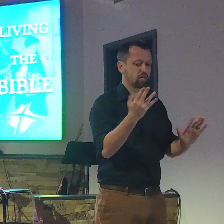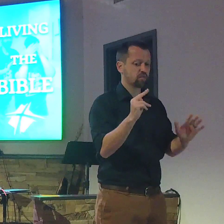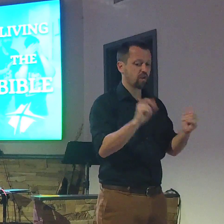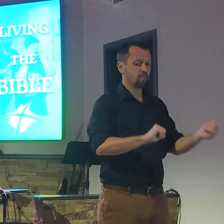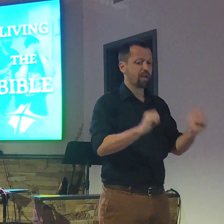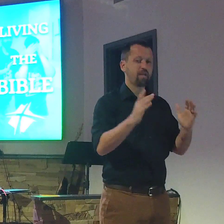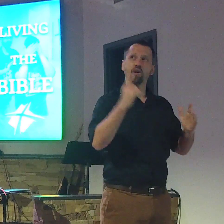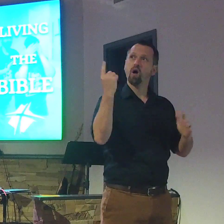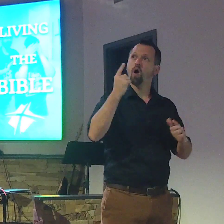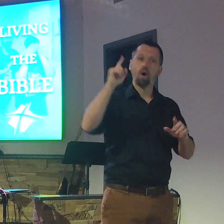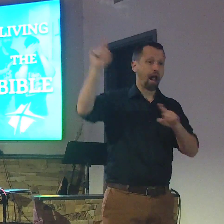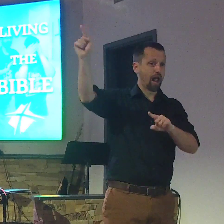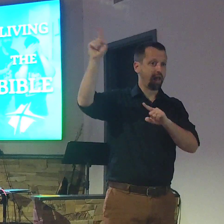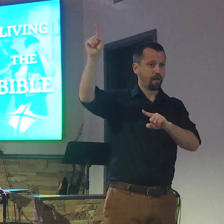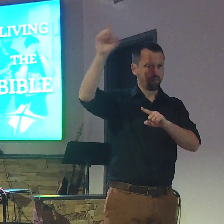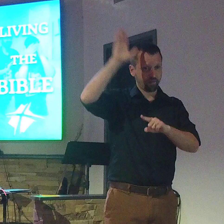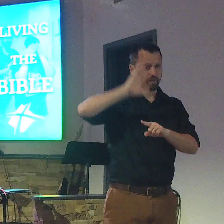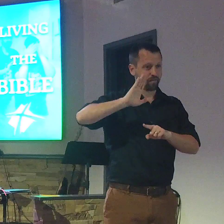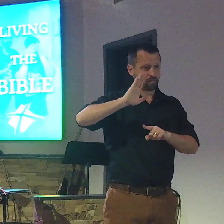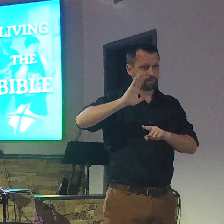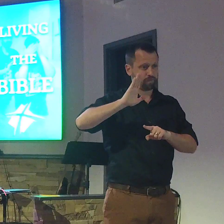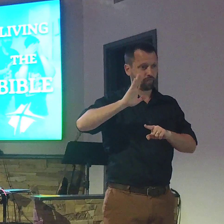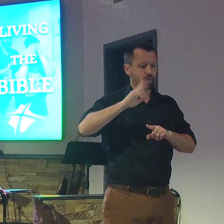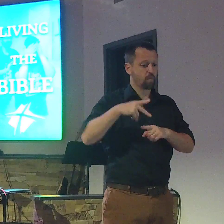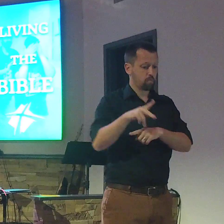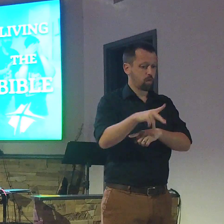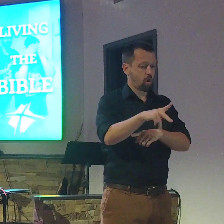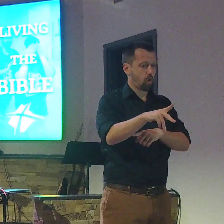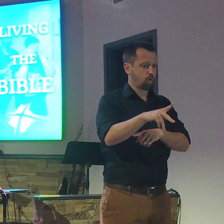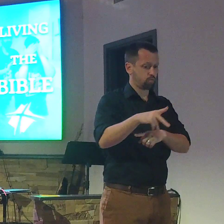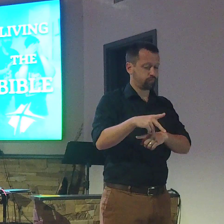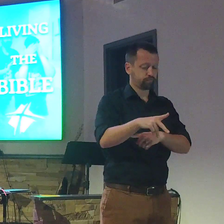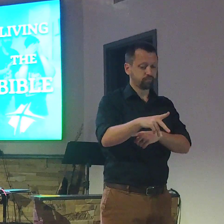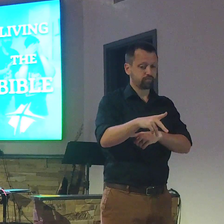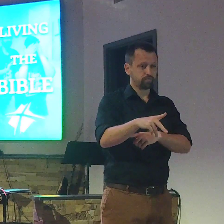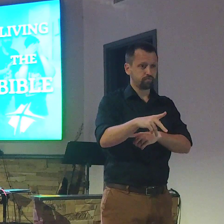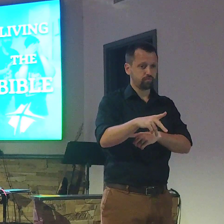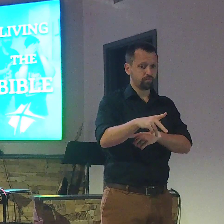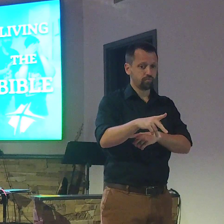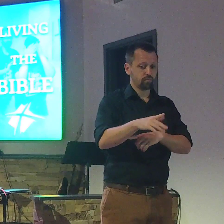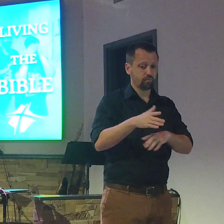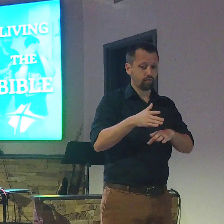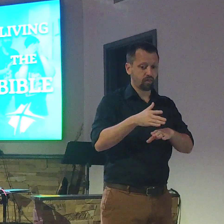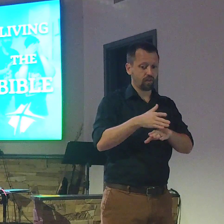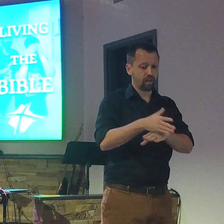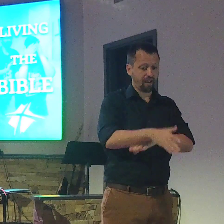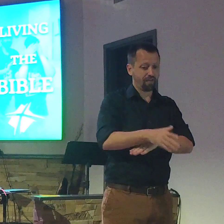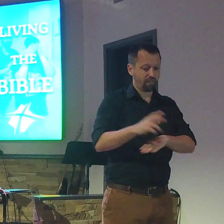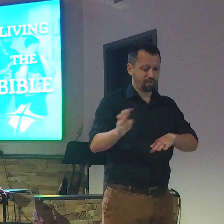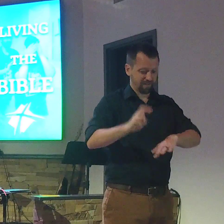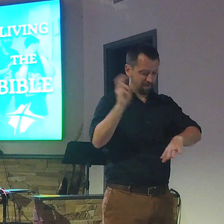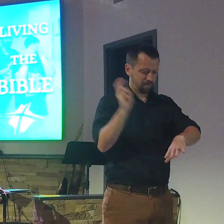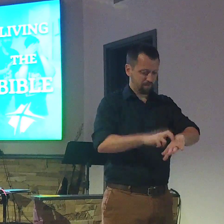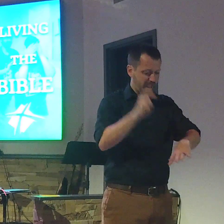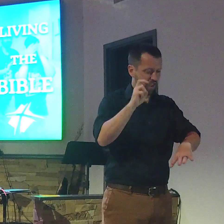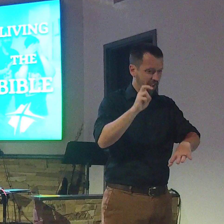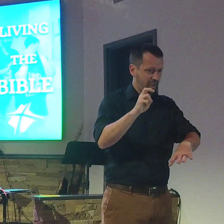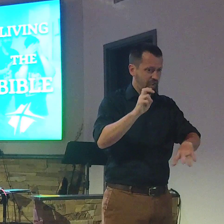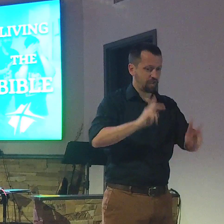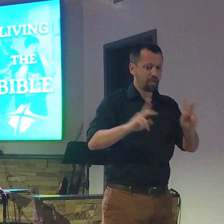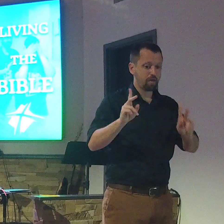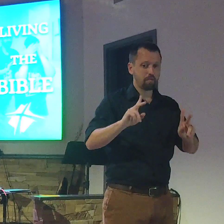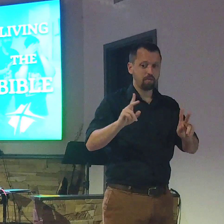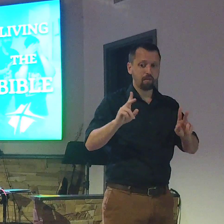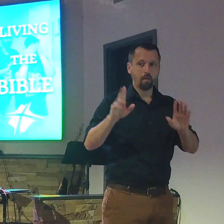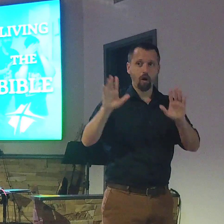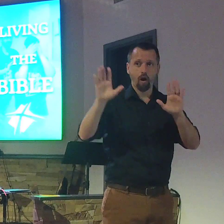credit. When people bowed down after Paul stuck his hand in the fire and got bit by that snake, and